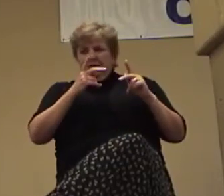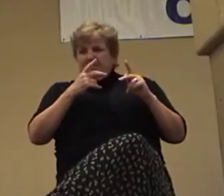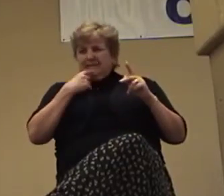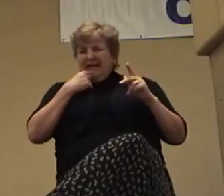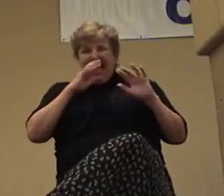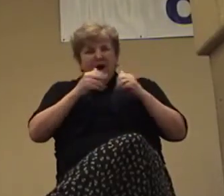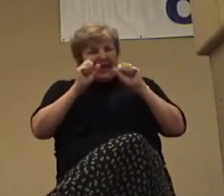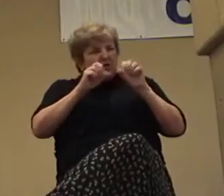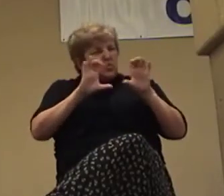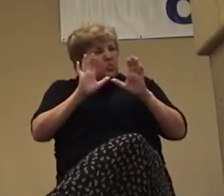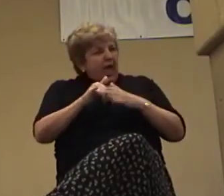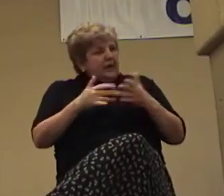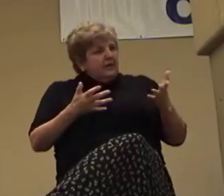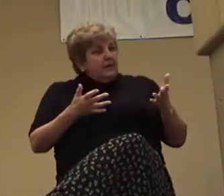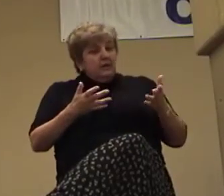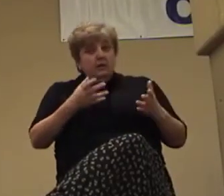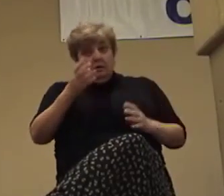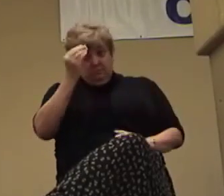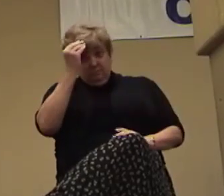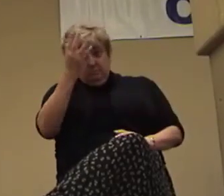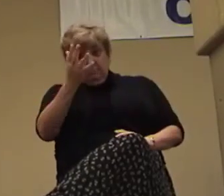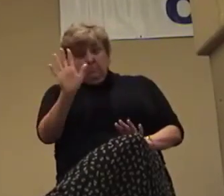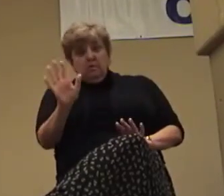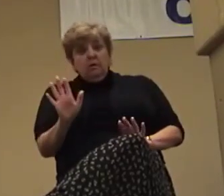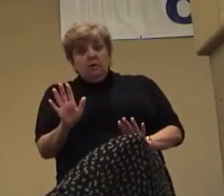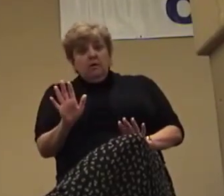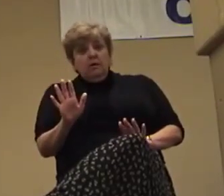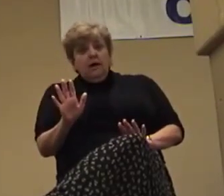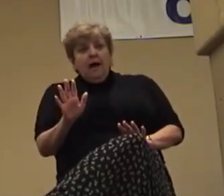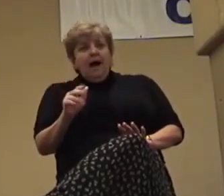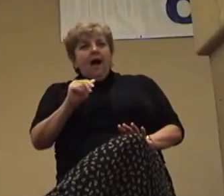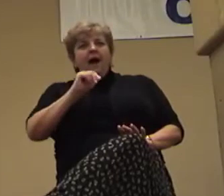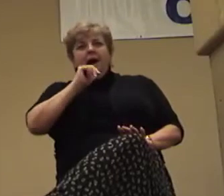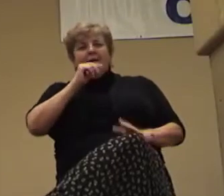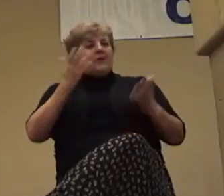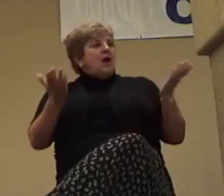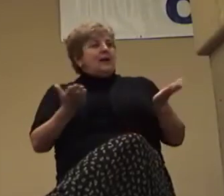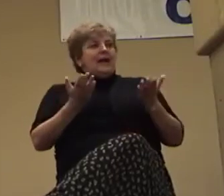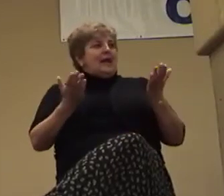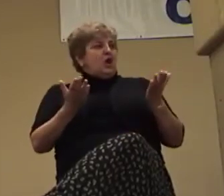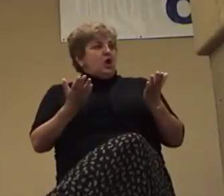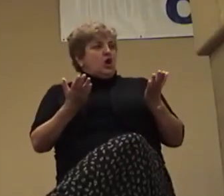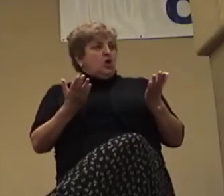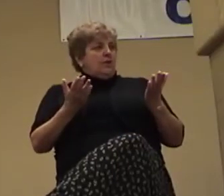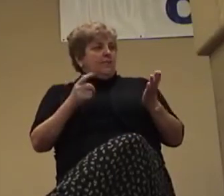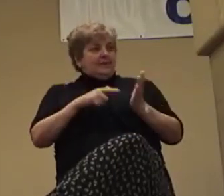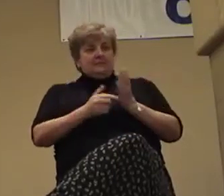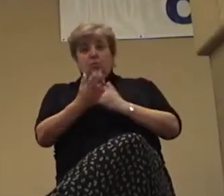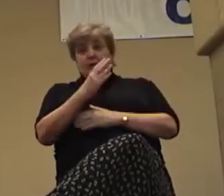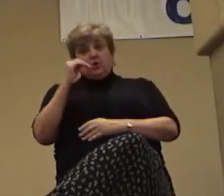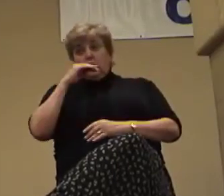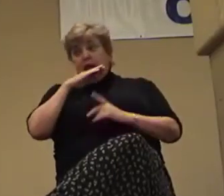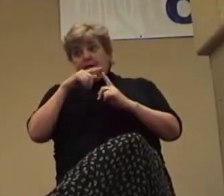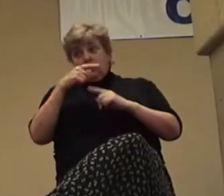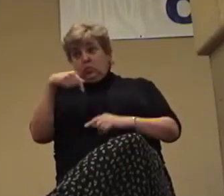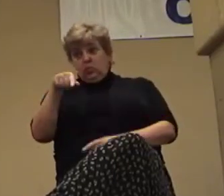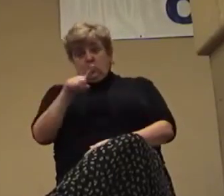alcoholic? Let me tell you something. I am not here this morning to lie to you. You know what I mean? And I'm not